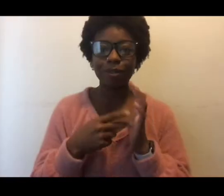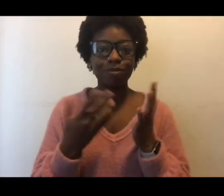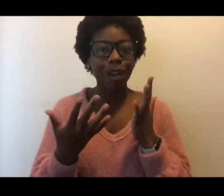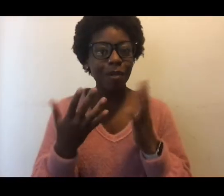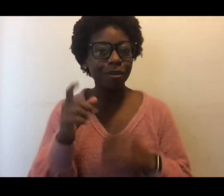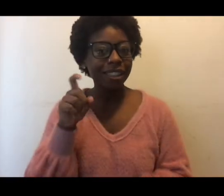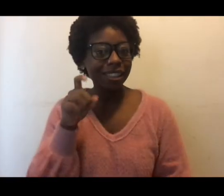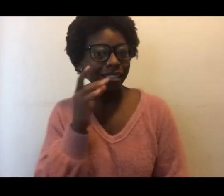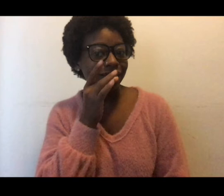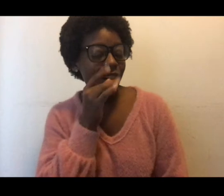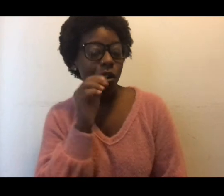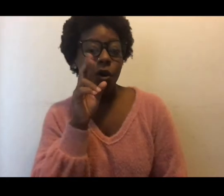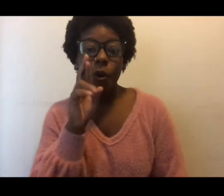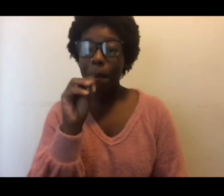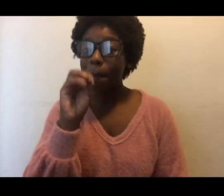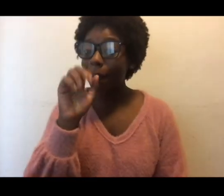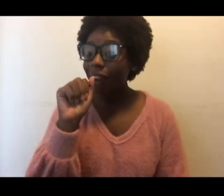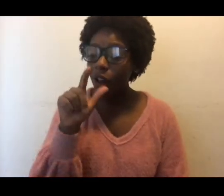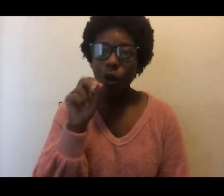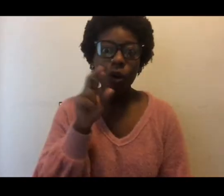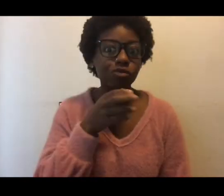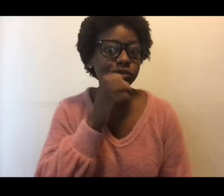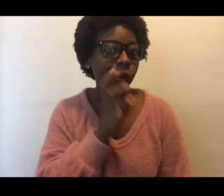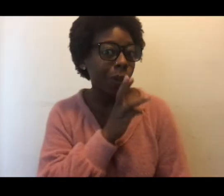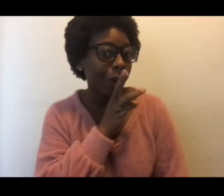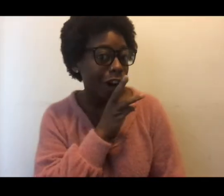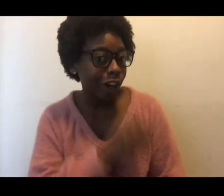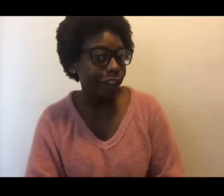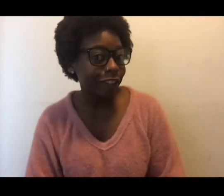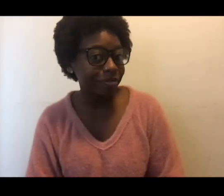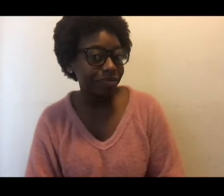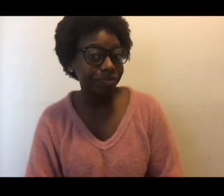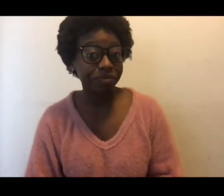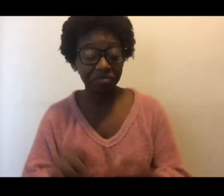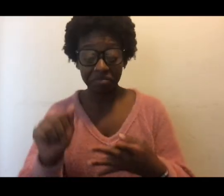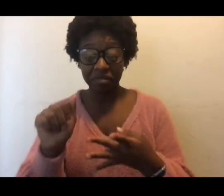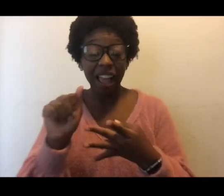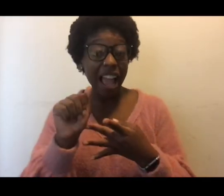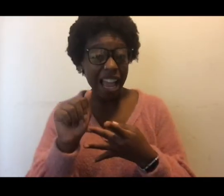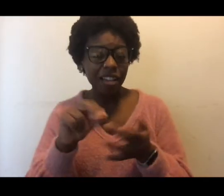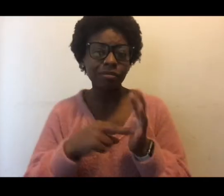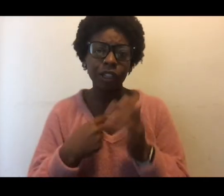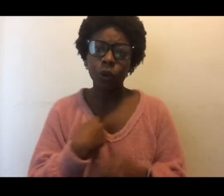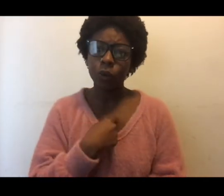an H, that means you probably need a snack or a meal or a drink of water.